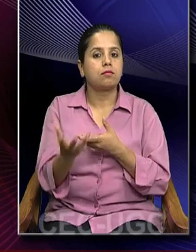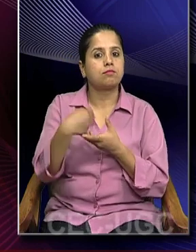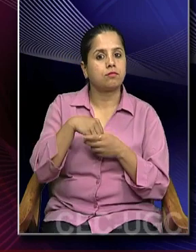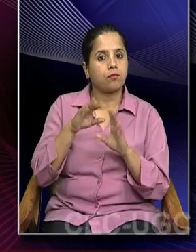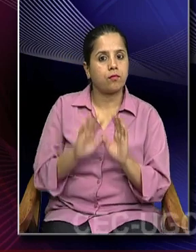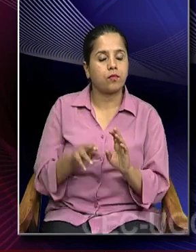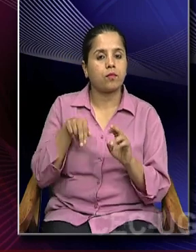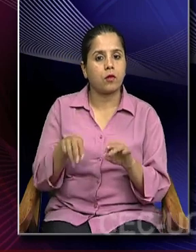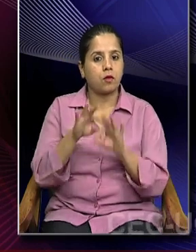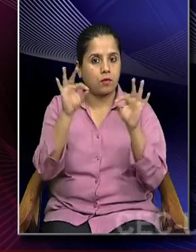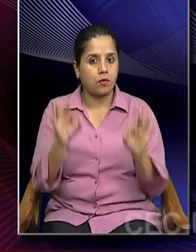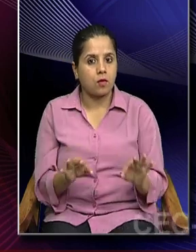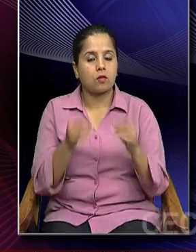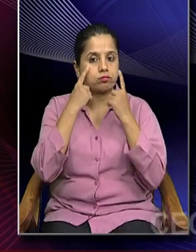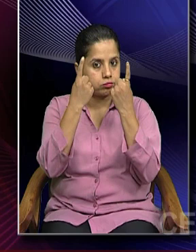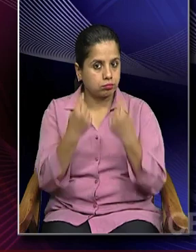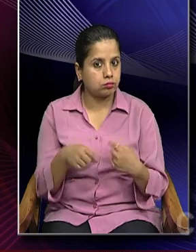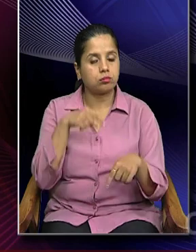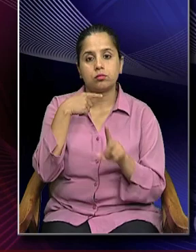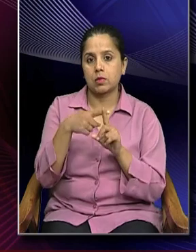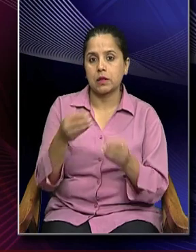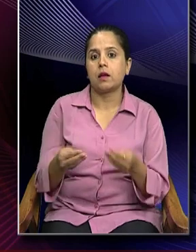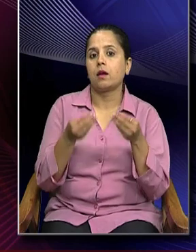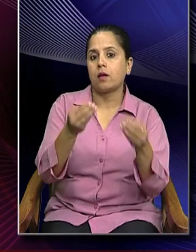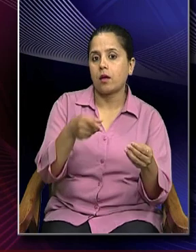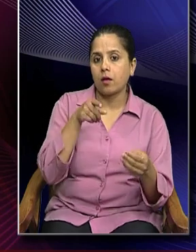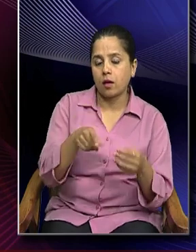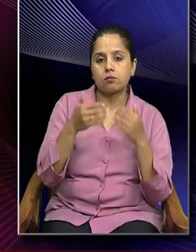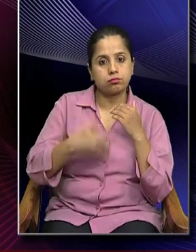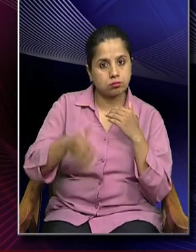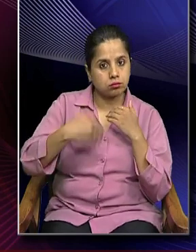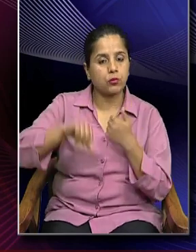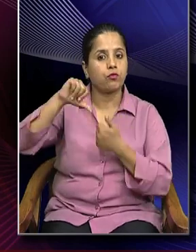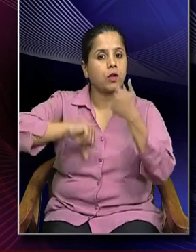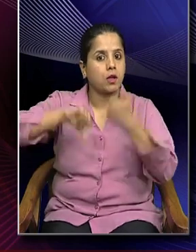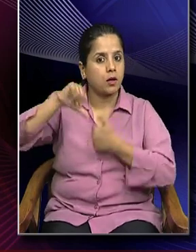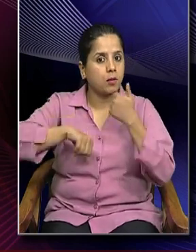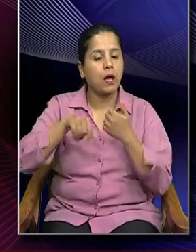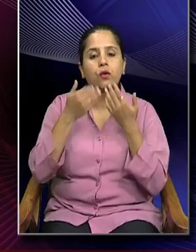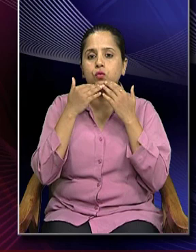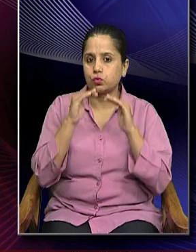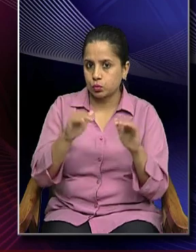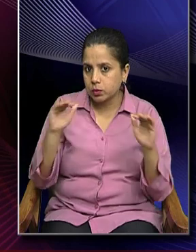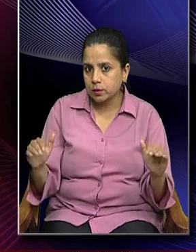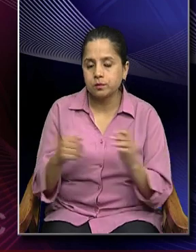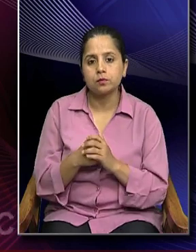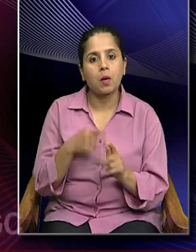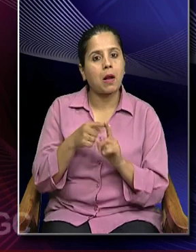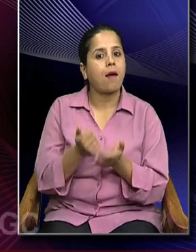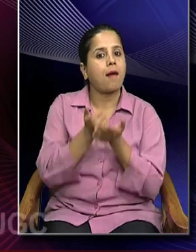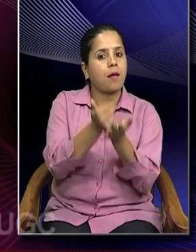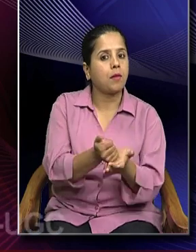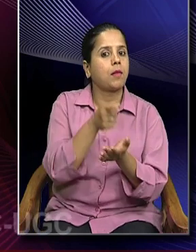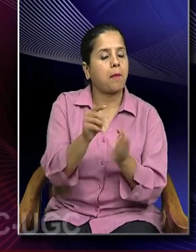the formative assessment that provides an ongoing feedback to the students, helping them